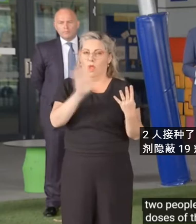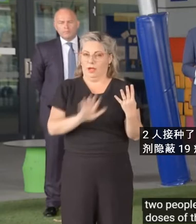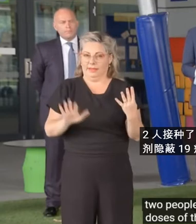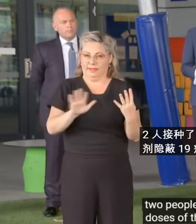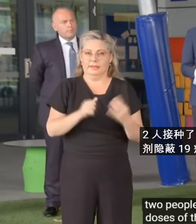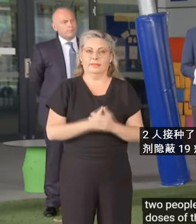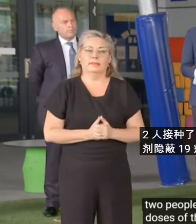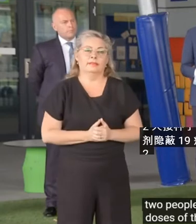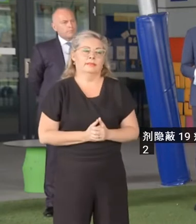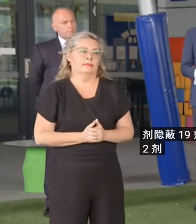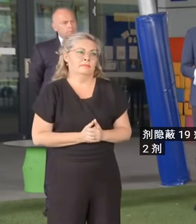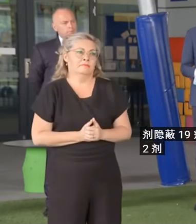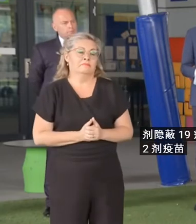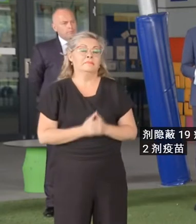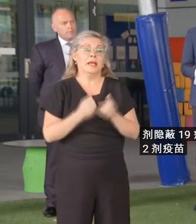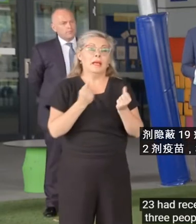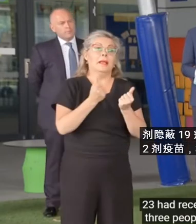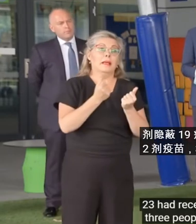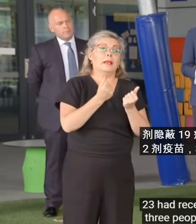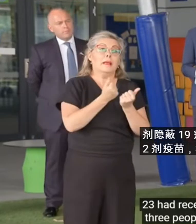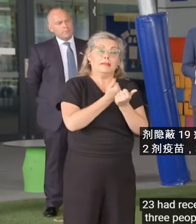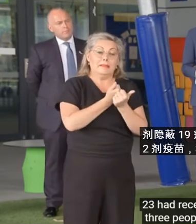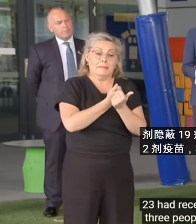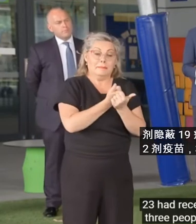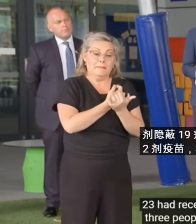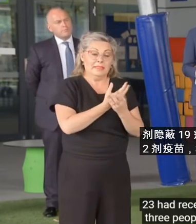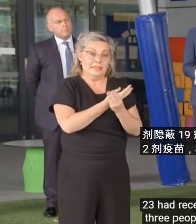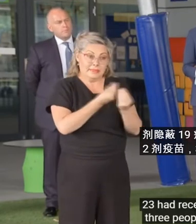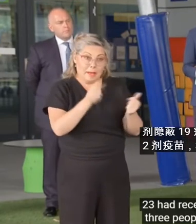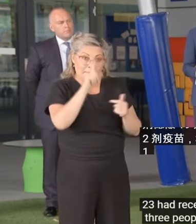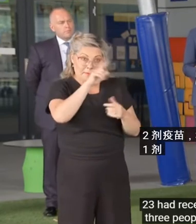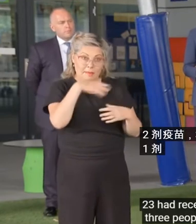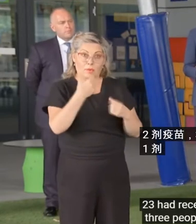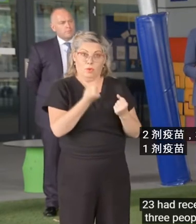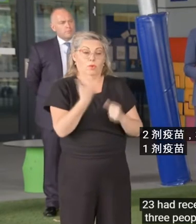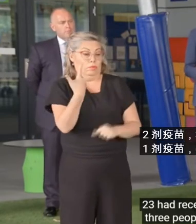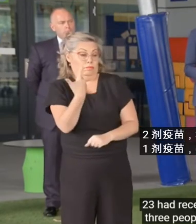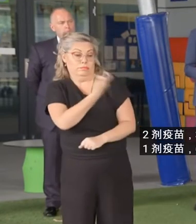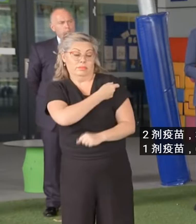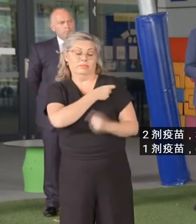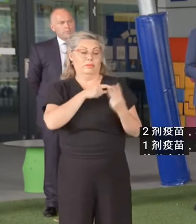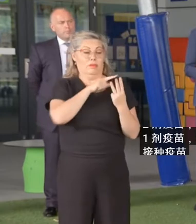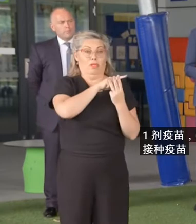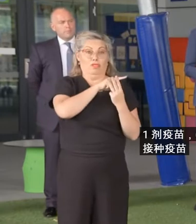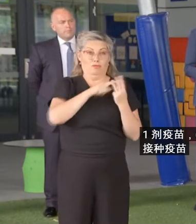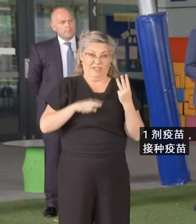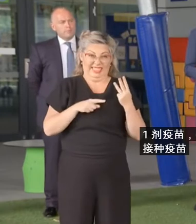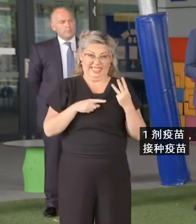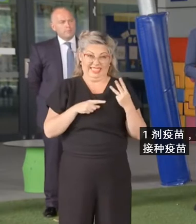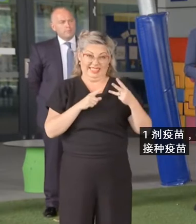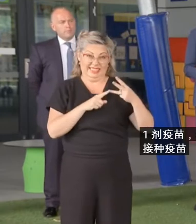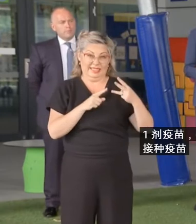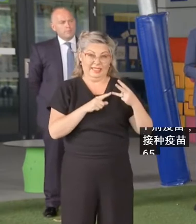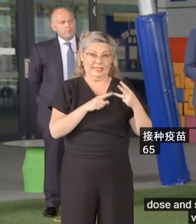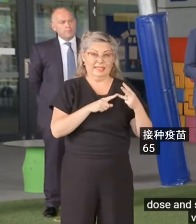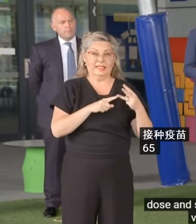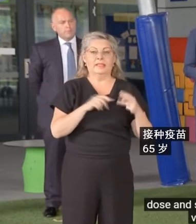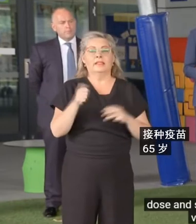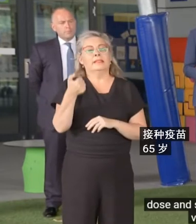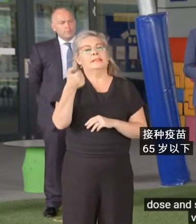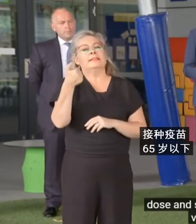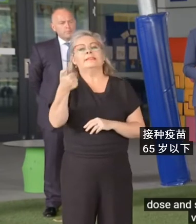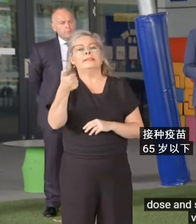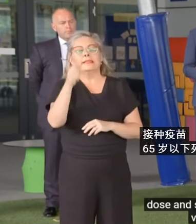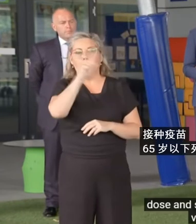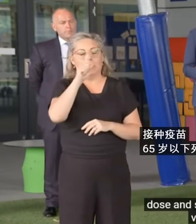vaccine, 23 had received 2 doses, and 3 people had received 1 dose, and 6 people were not vaccinated. Of the